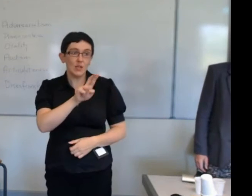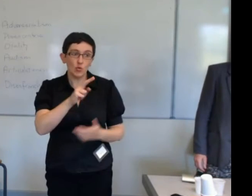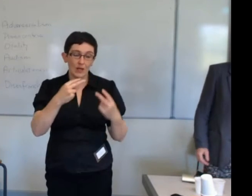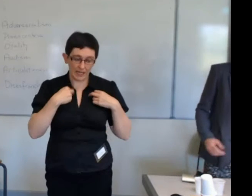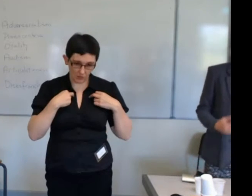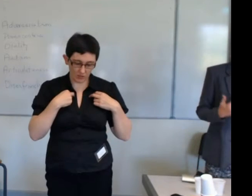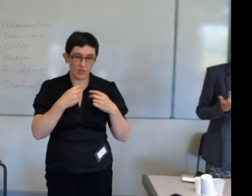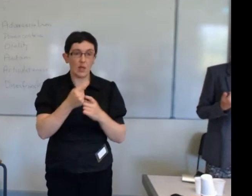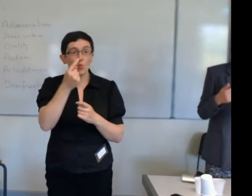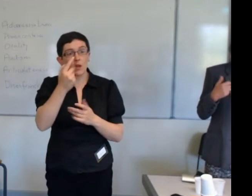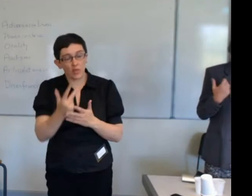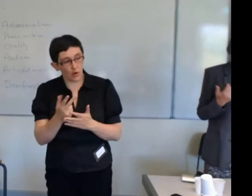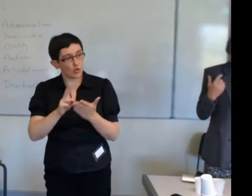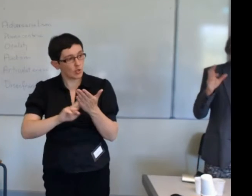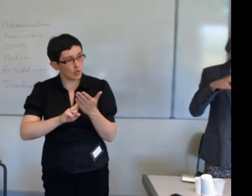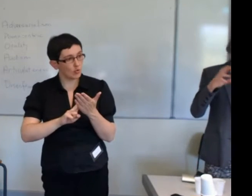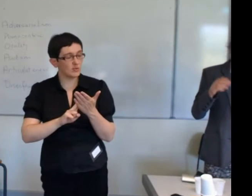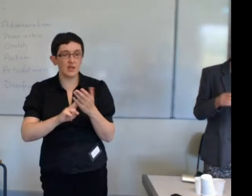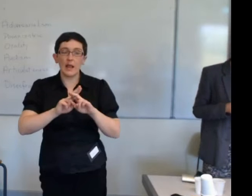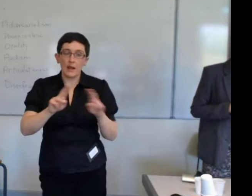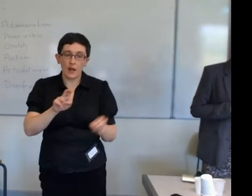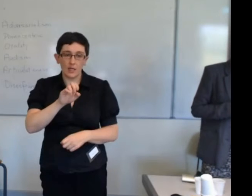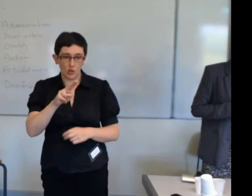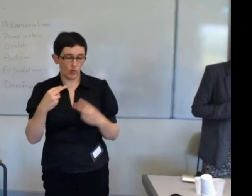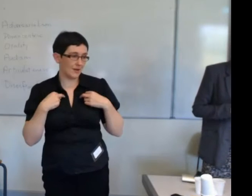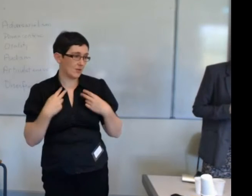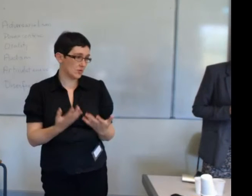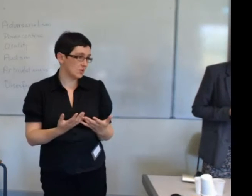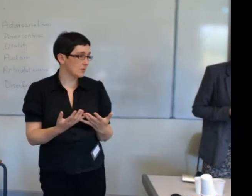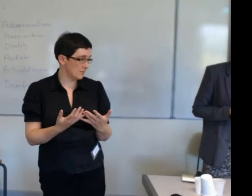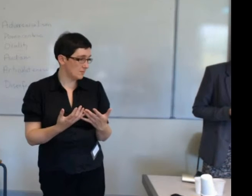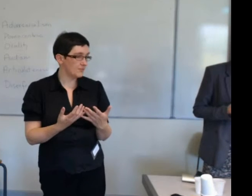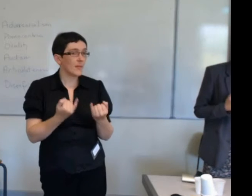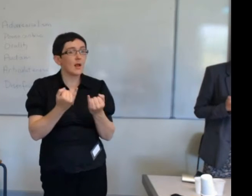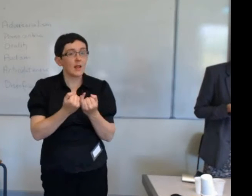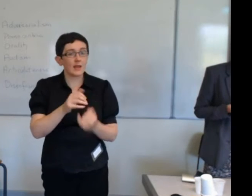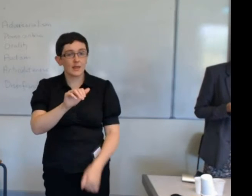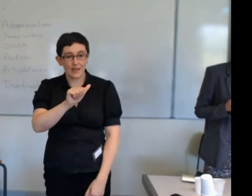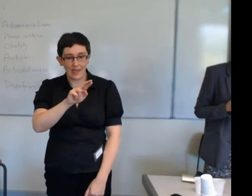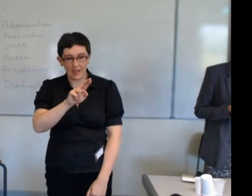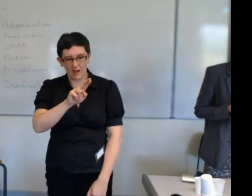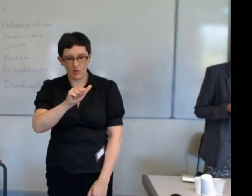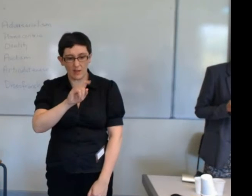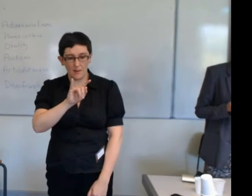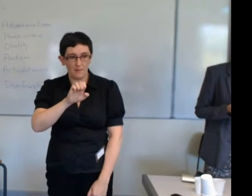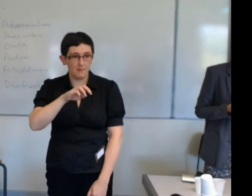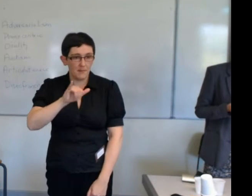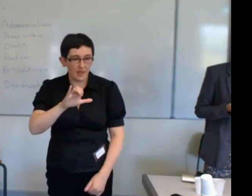other third used a non-EU language. So you had languages like Aramaic, Arabic, Bengali,